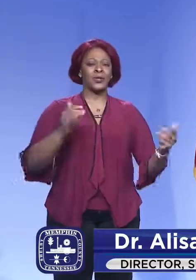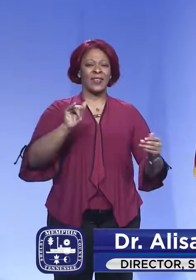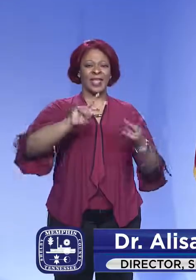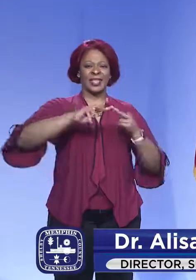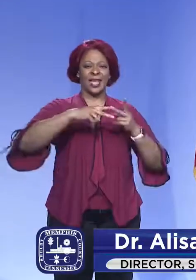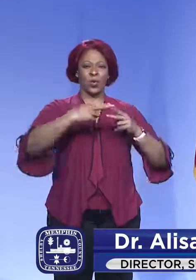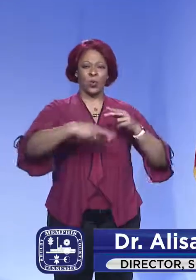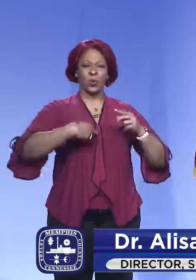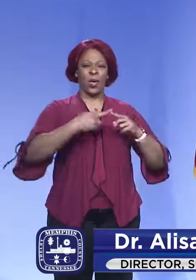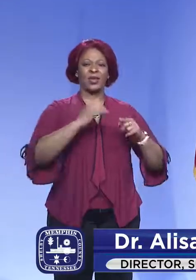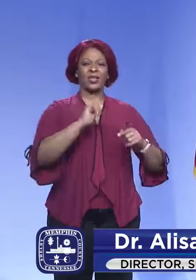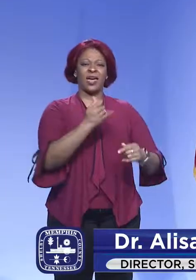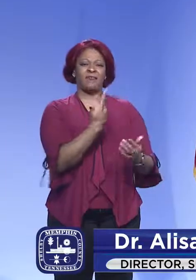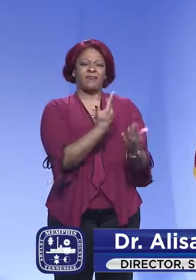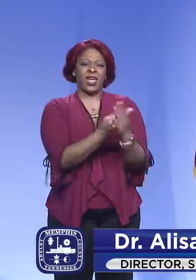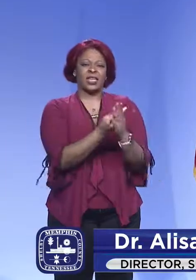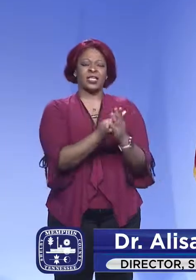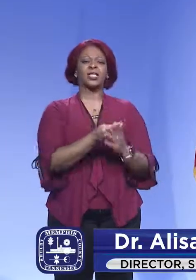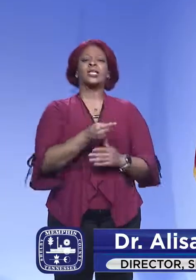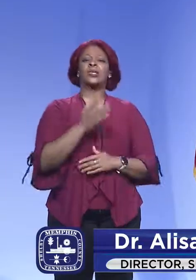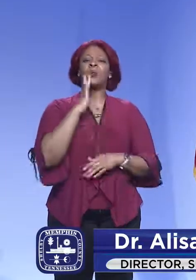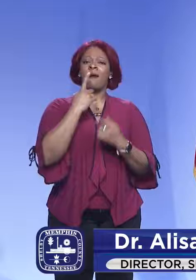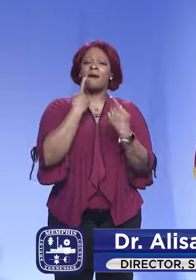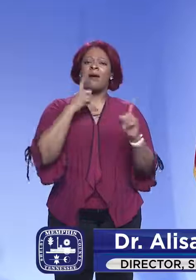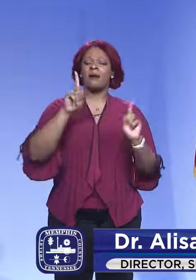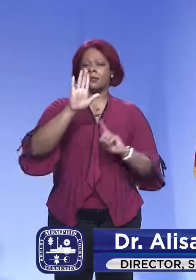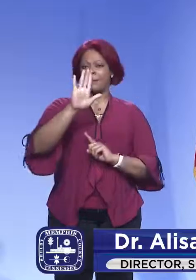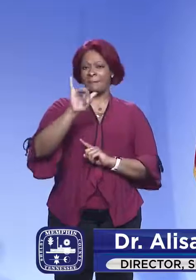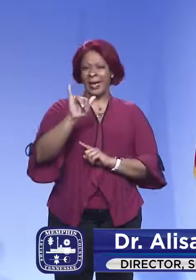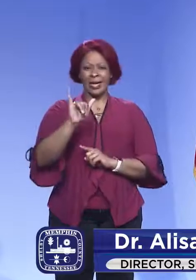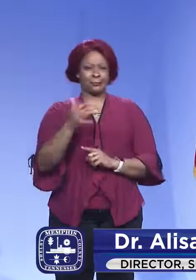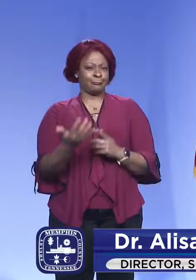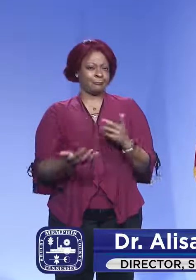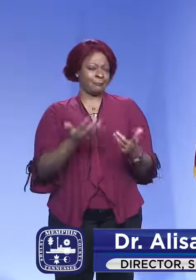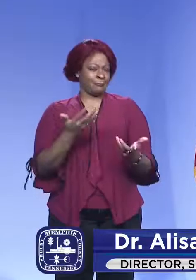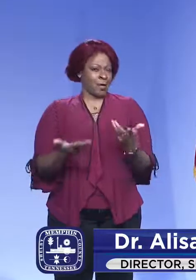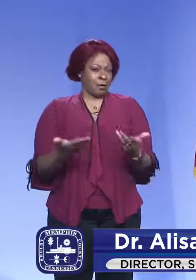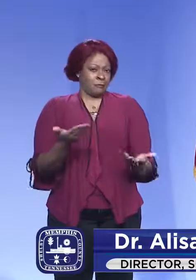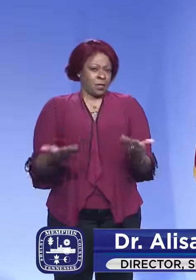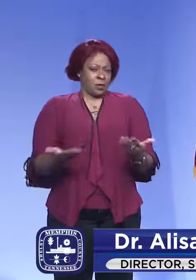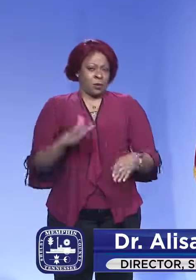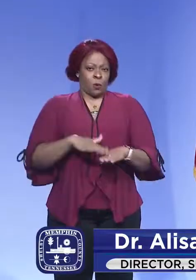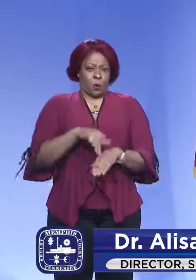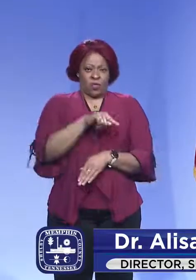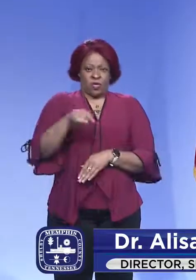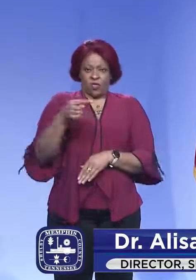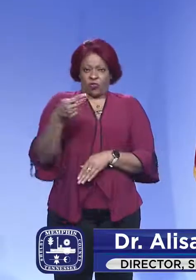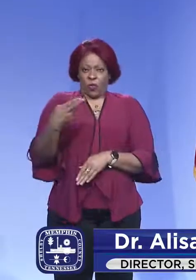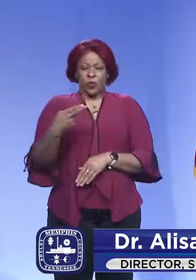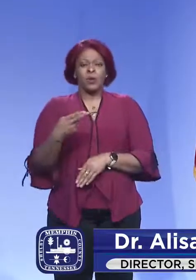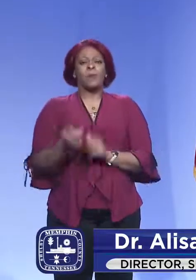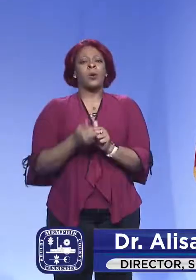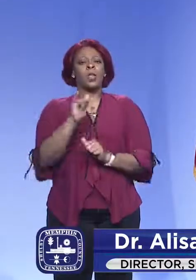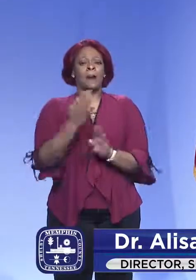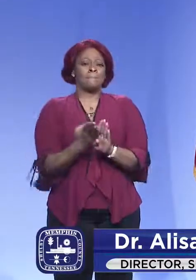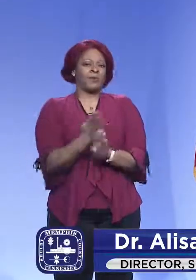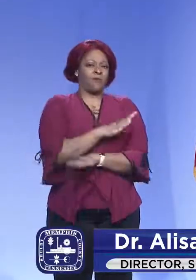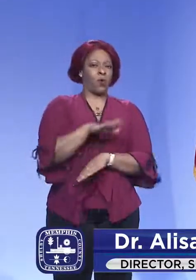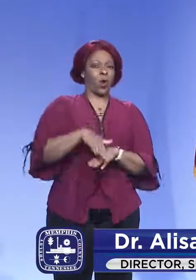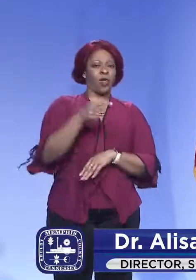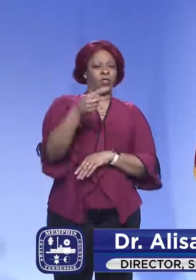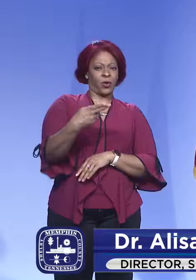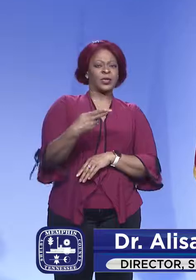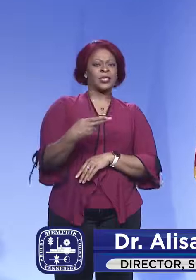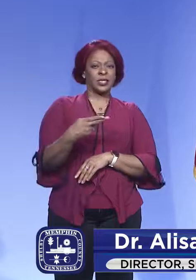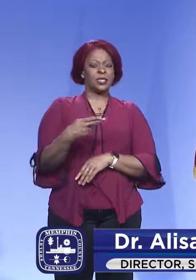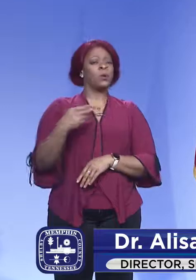vaccines, and so should have an announcement by the latest probably on Thursday, but likely before that.